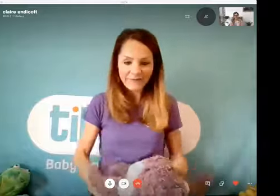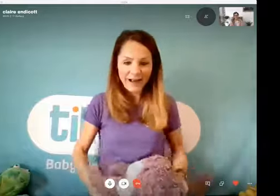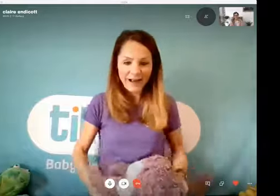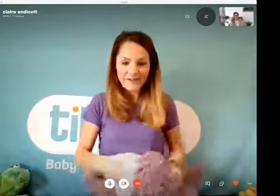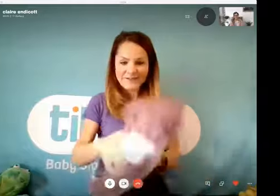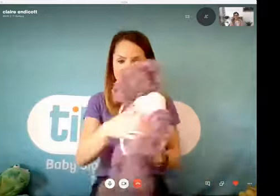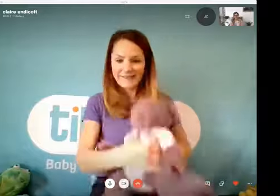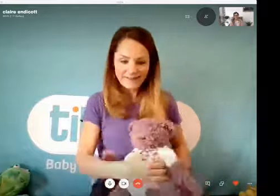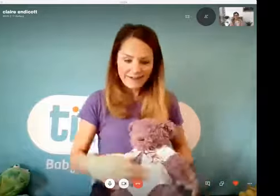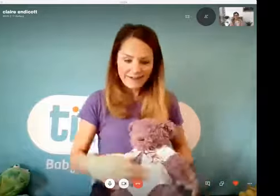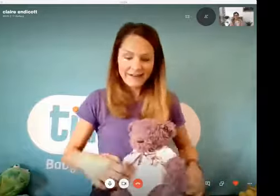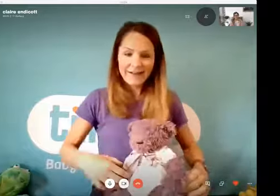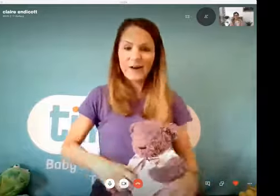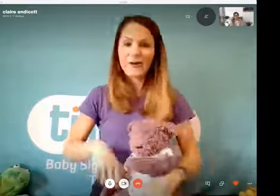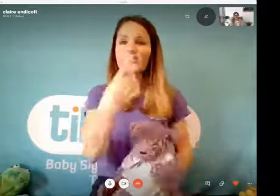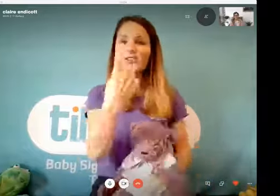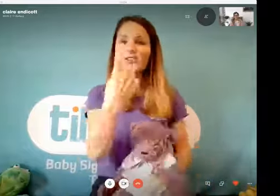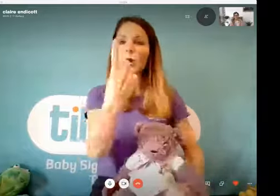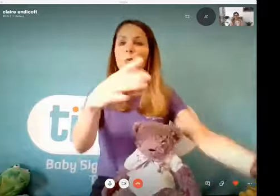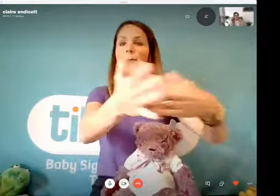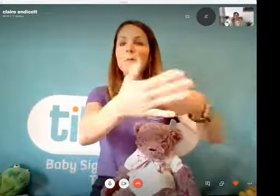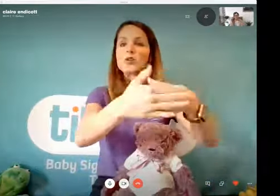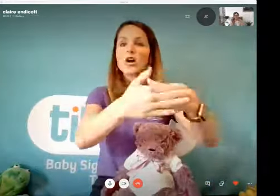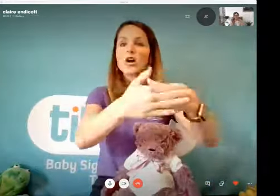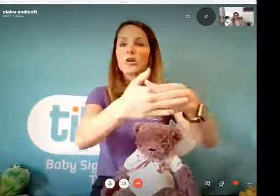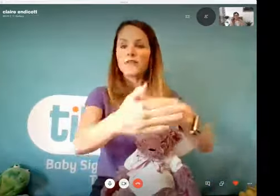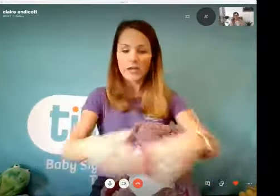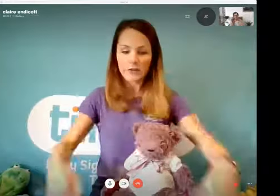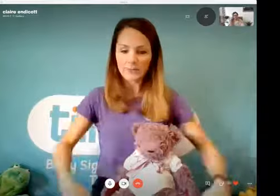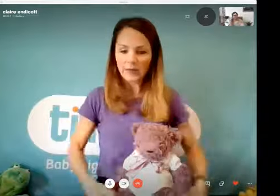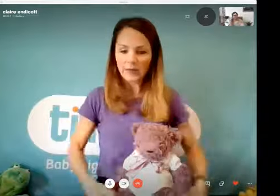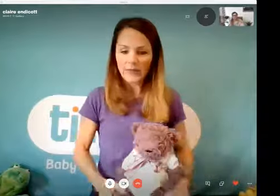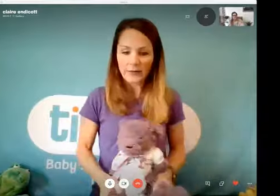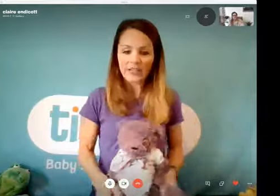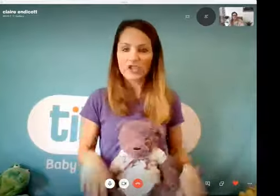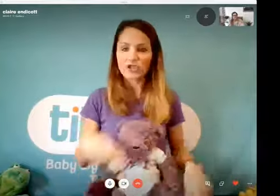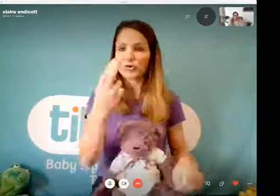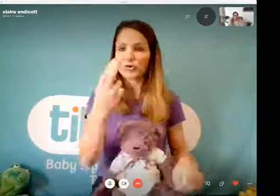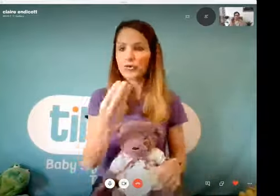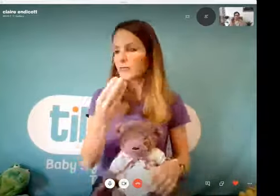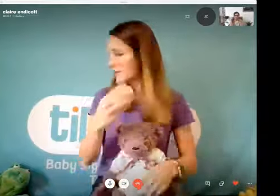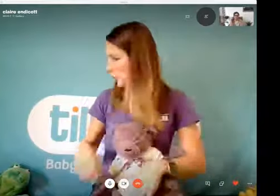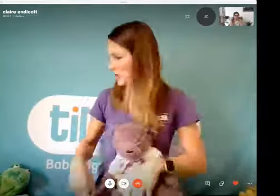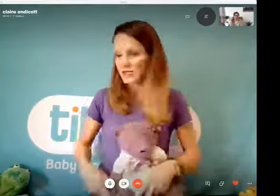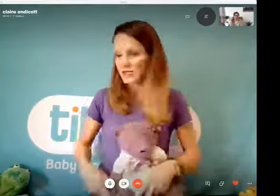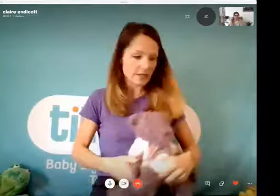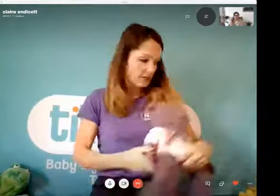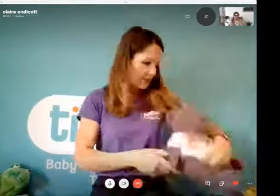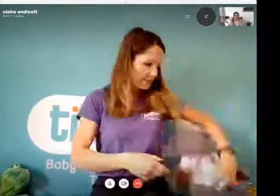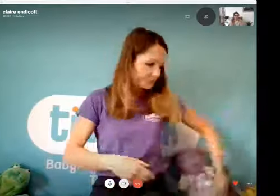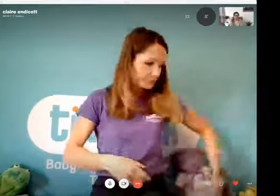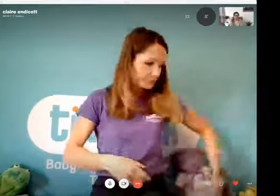happened? All right, I've just got one more song for you, and then I'm going to teach you 3 more signs.